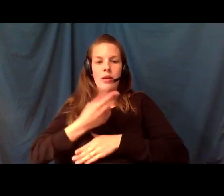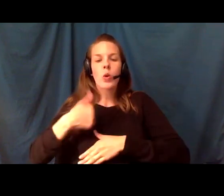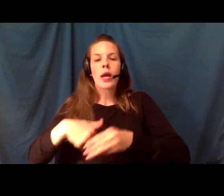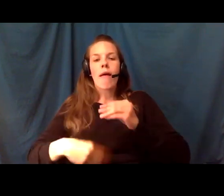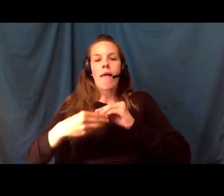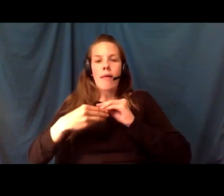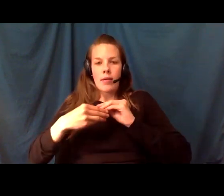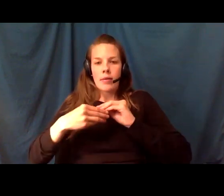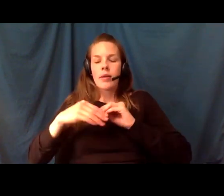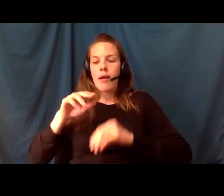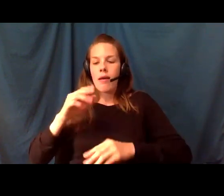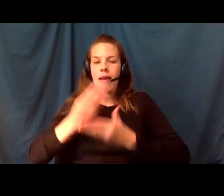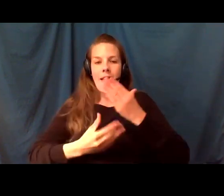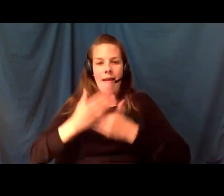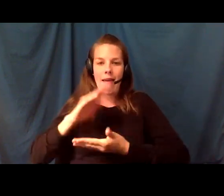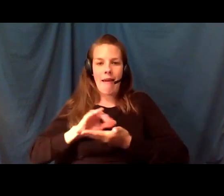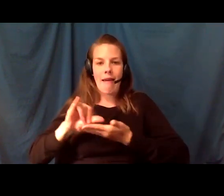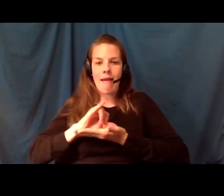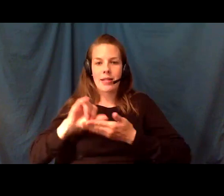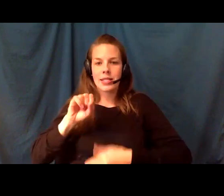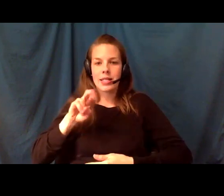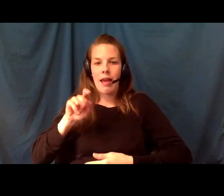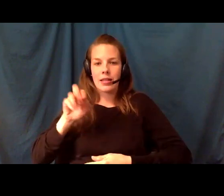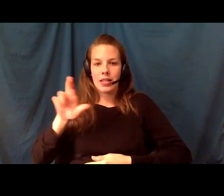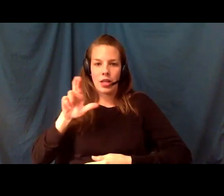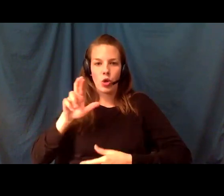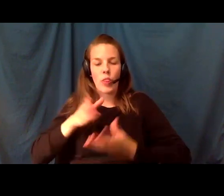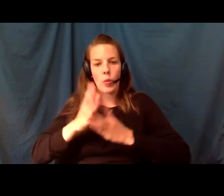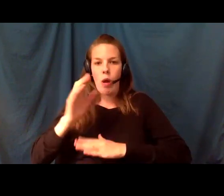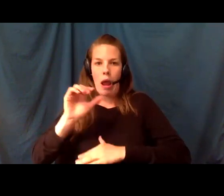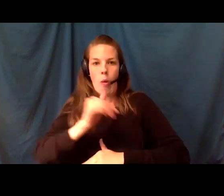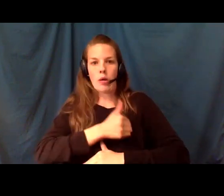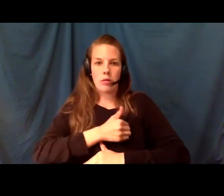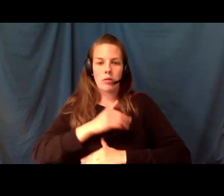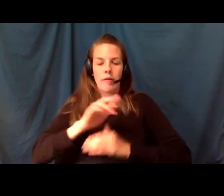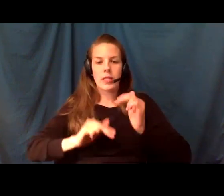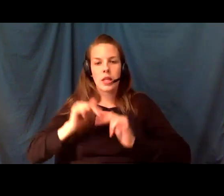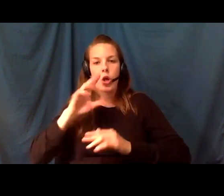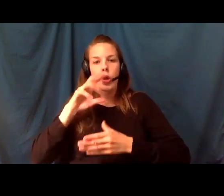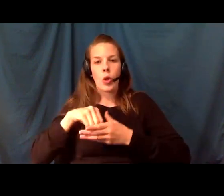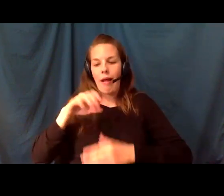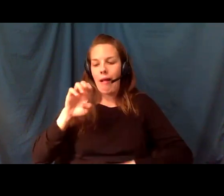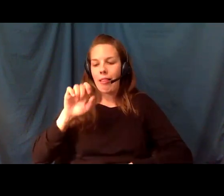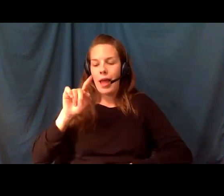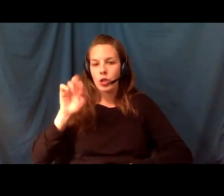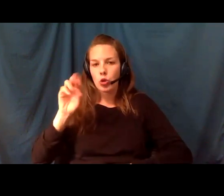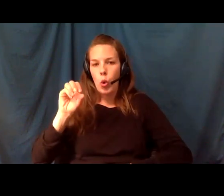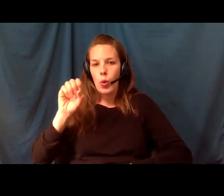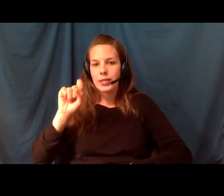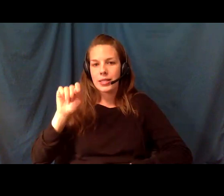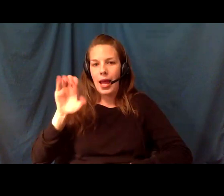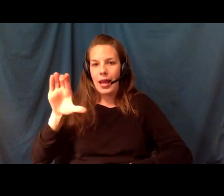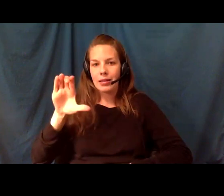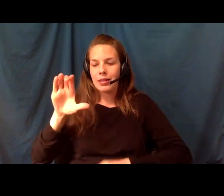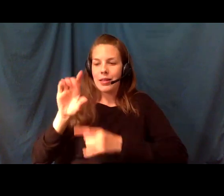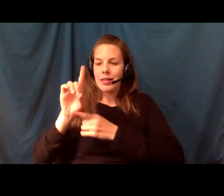hand sanitizer stations throughout our facilities, including a electrostatic disinfectant sprayer that